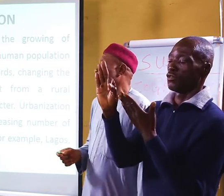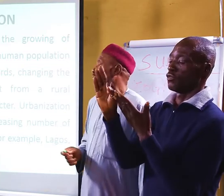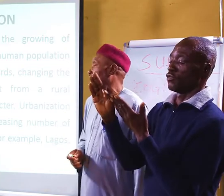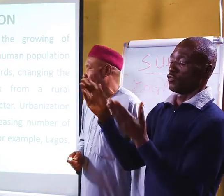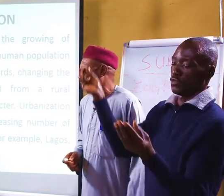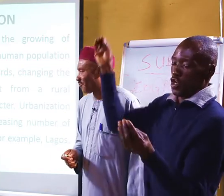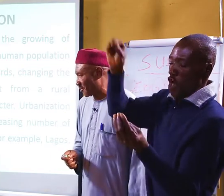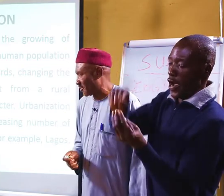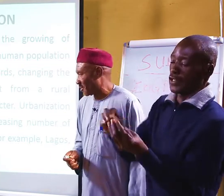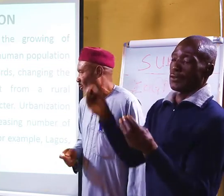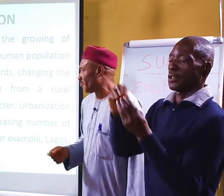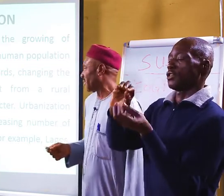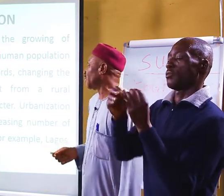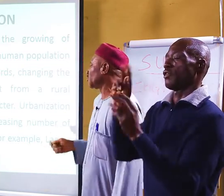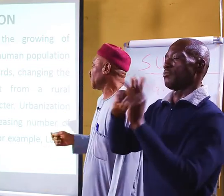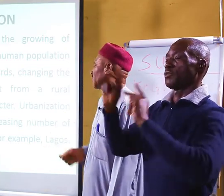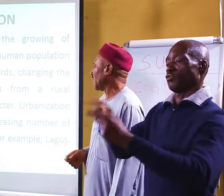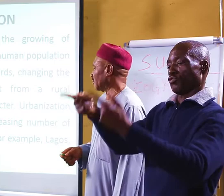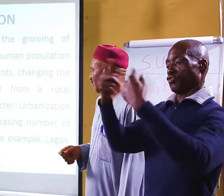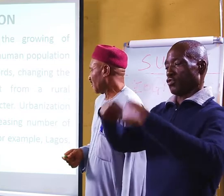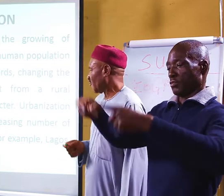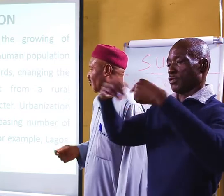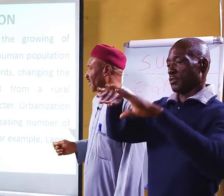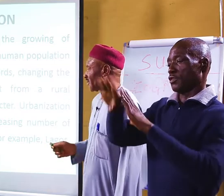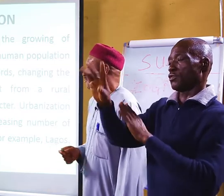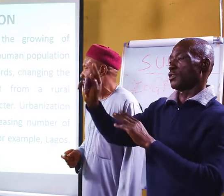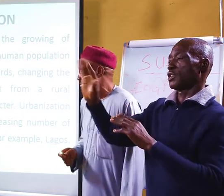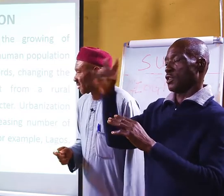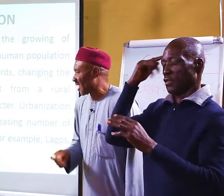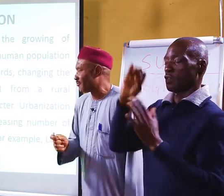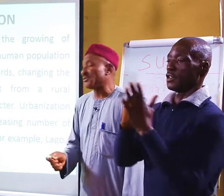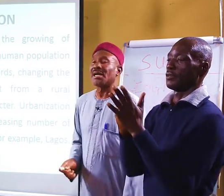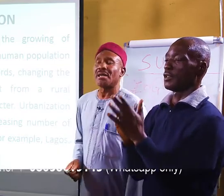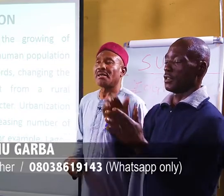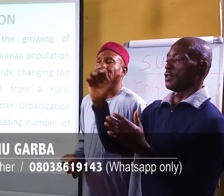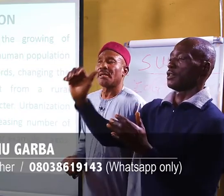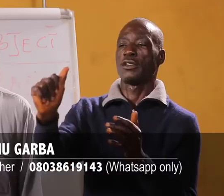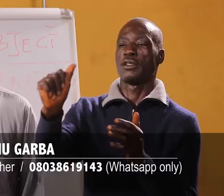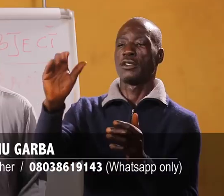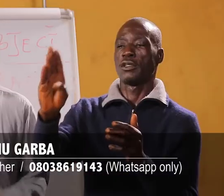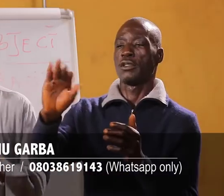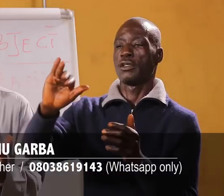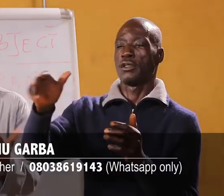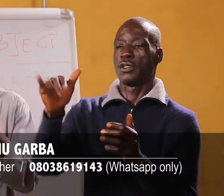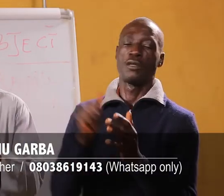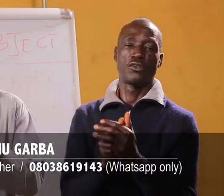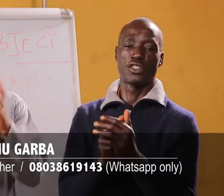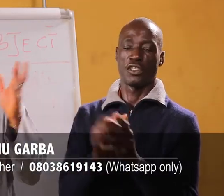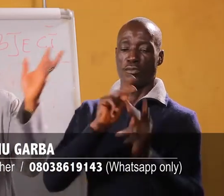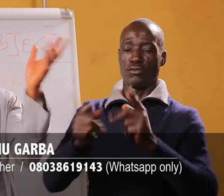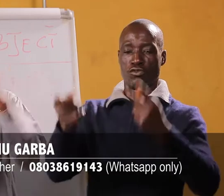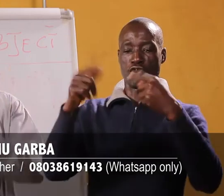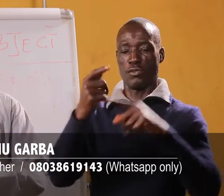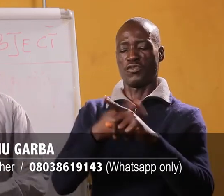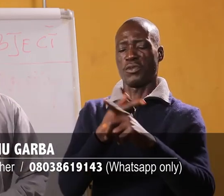increasing number of people coming into the town. For example, Abuja, people coming